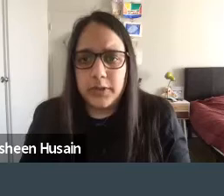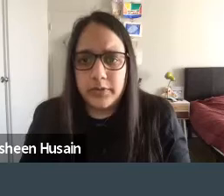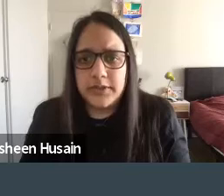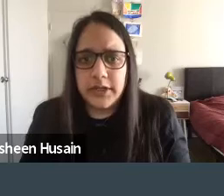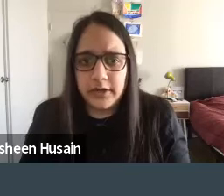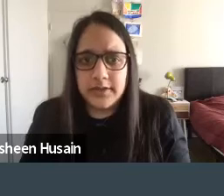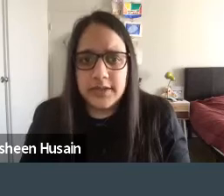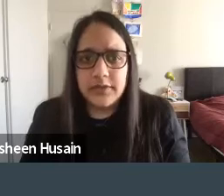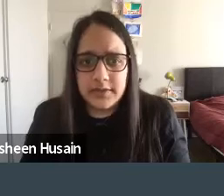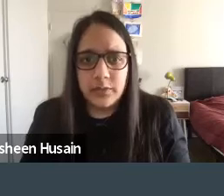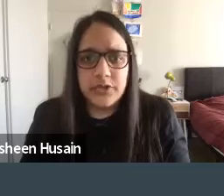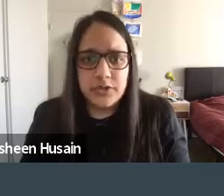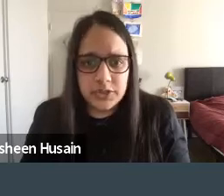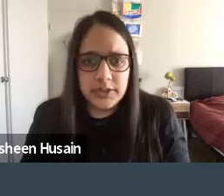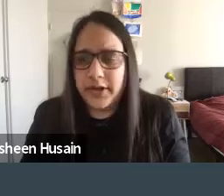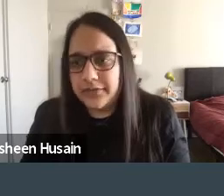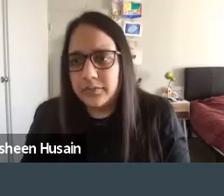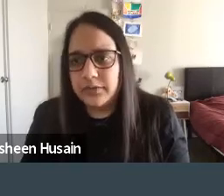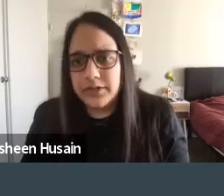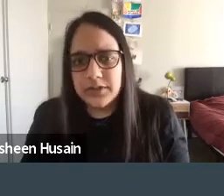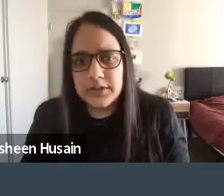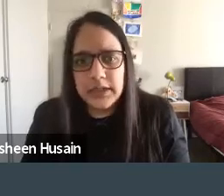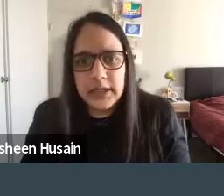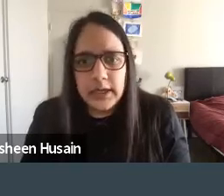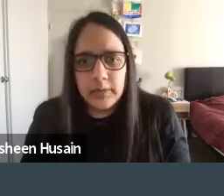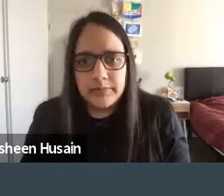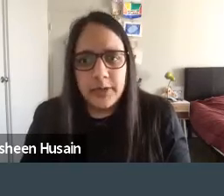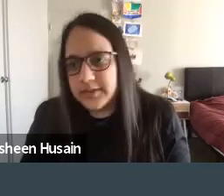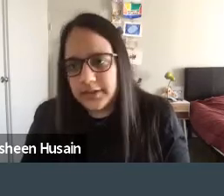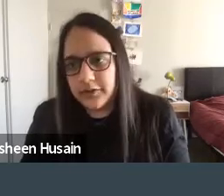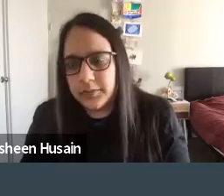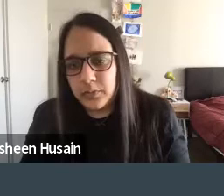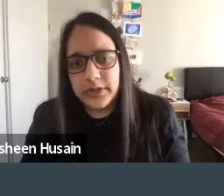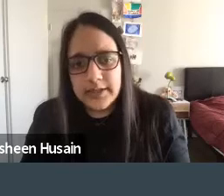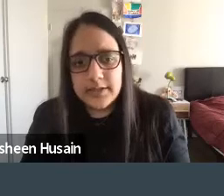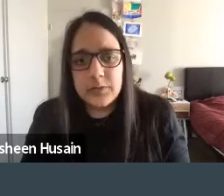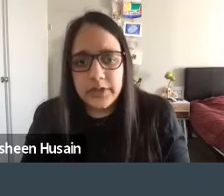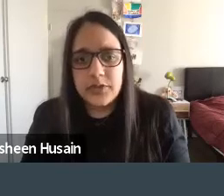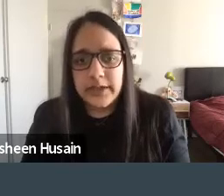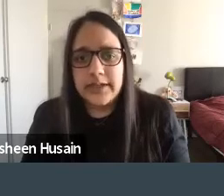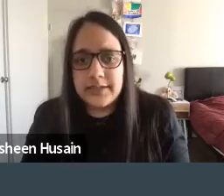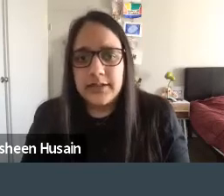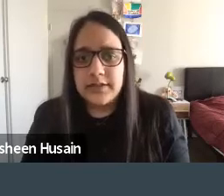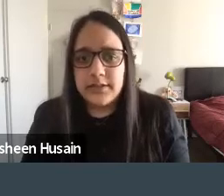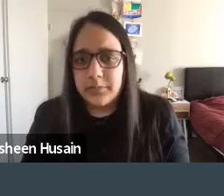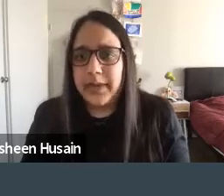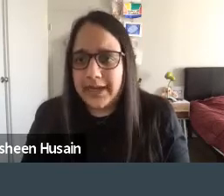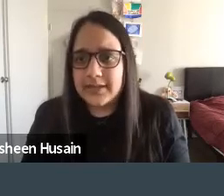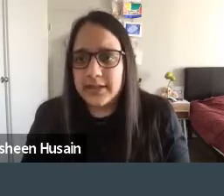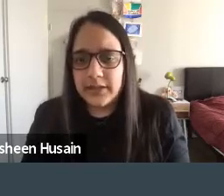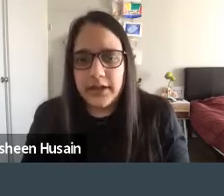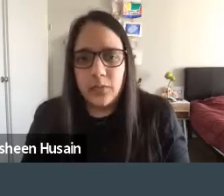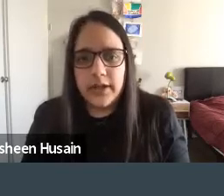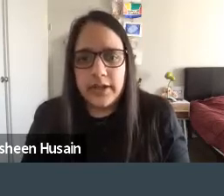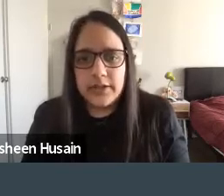poorer people into areas of the city where traditionally there haven't been renters. Obviously, a lot of people were against this, but in 2019, this did pass.